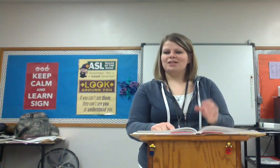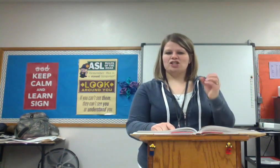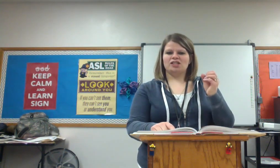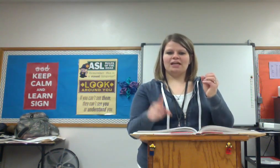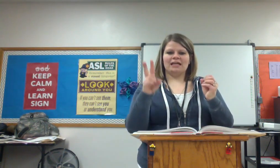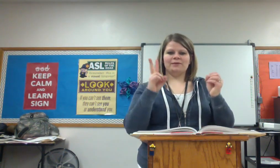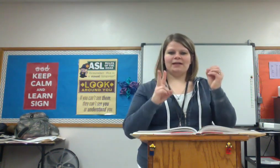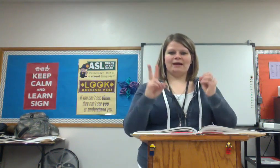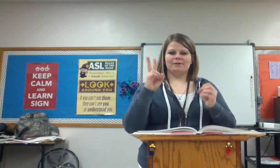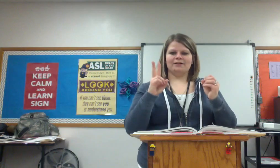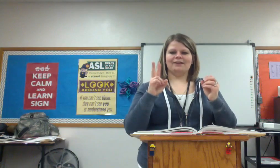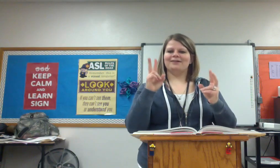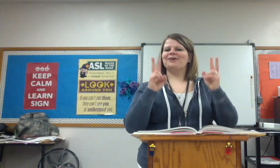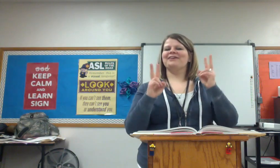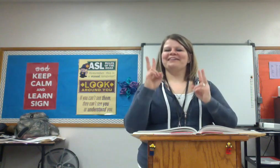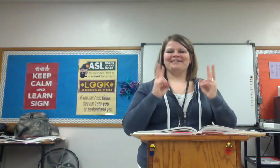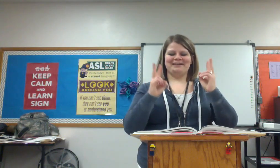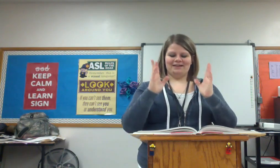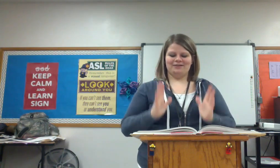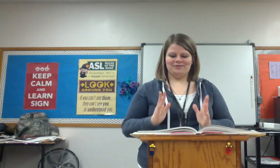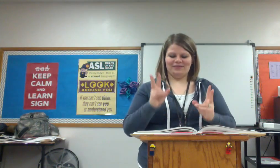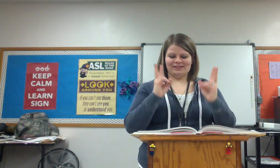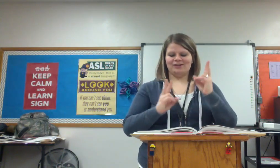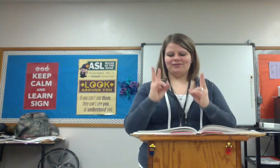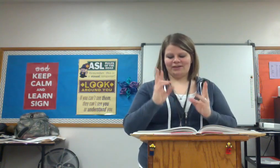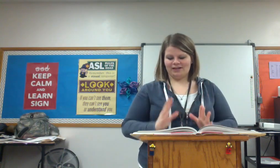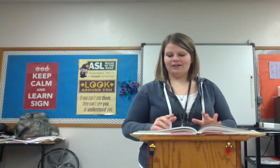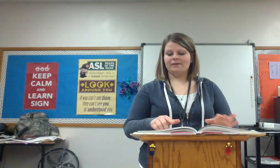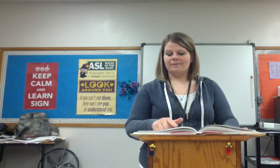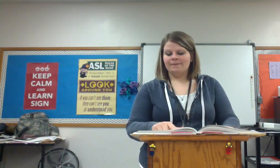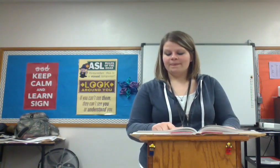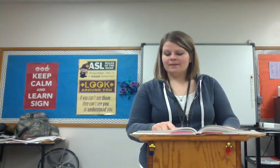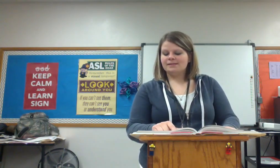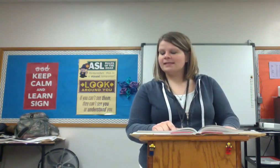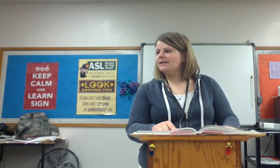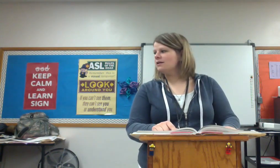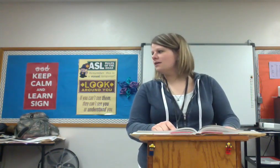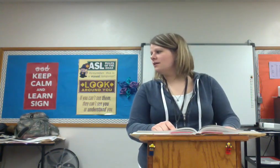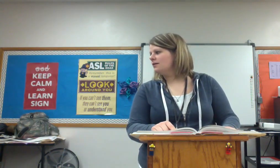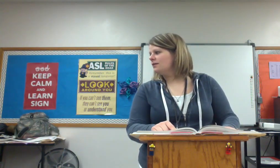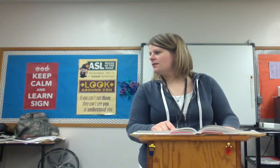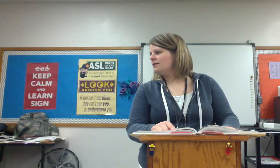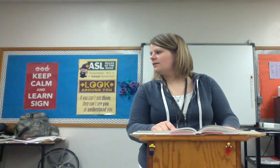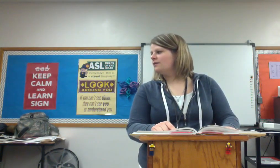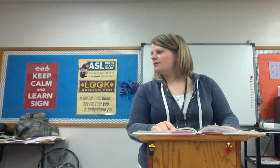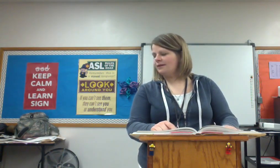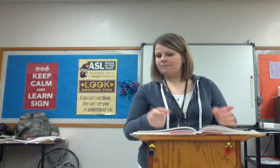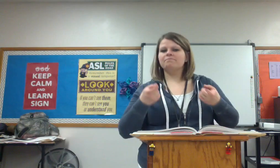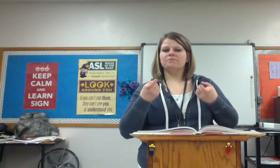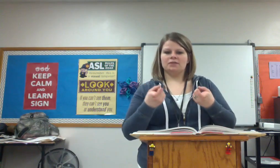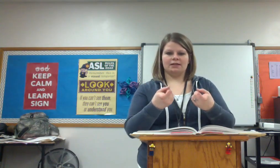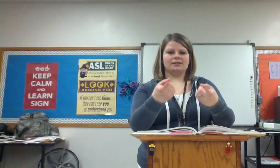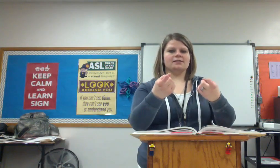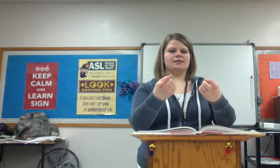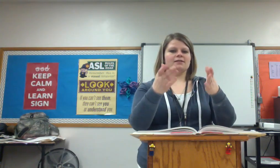She's signing it with an apple in her hand. Visitor, very good. Skier. Yep, you take that sign